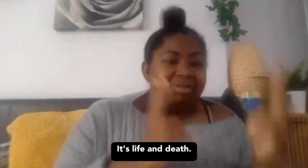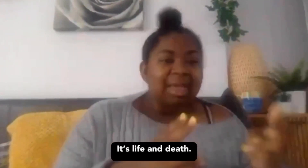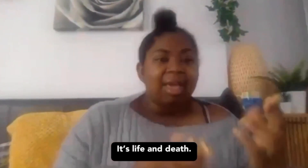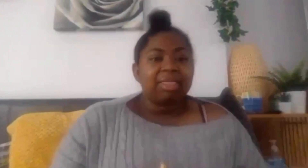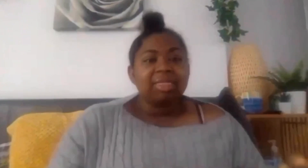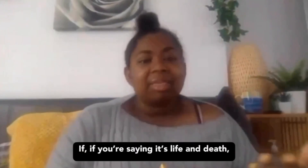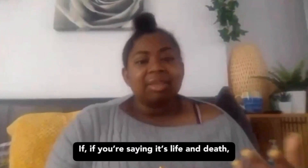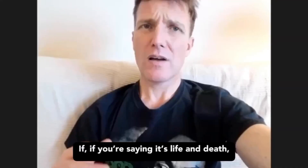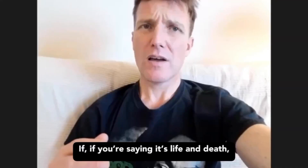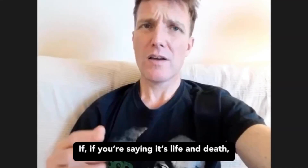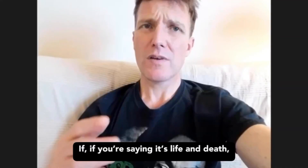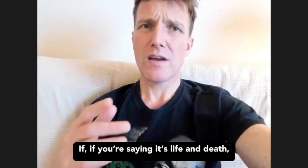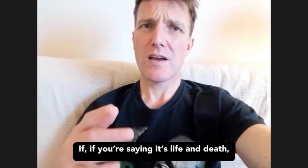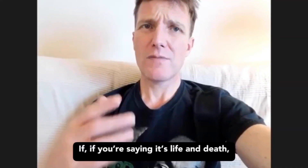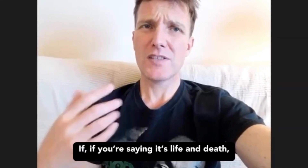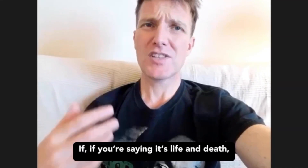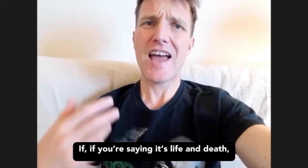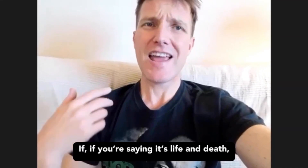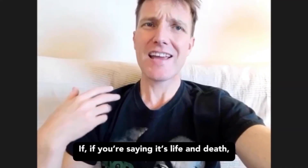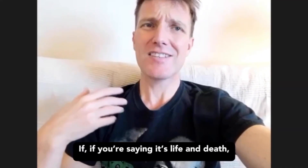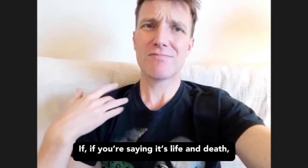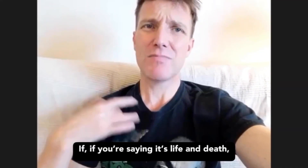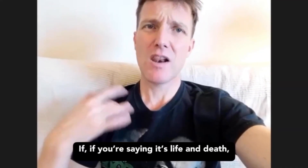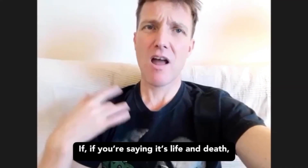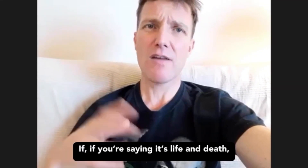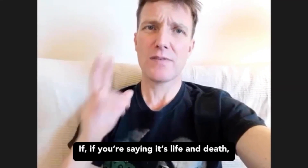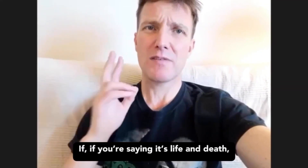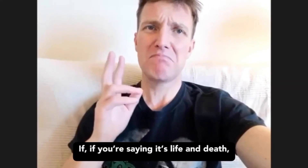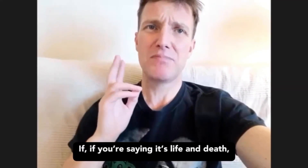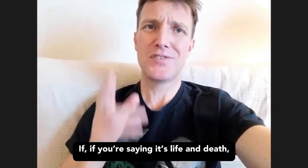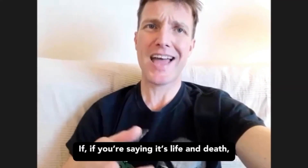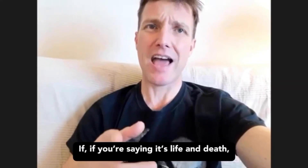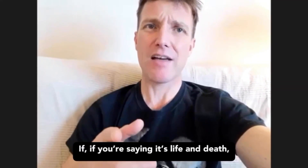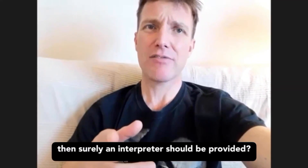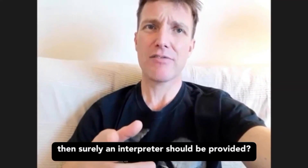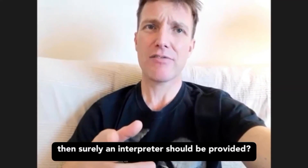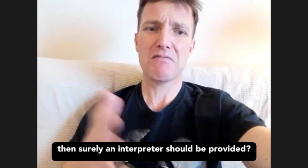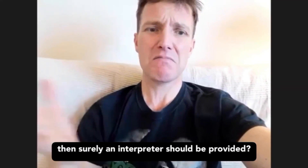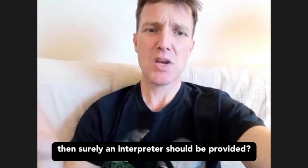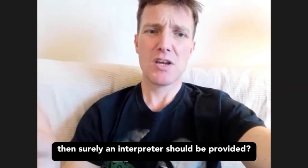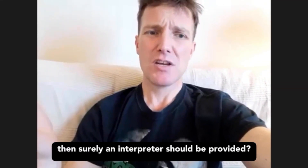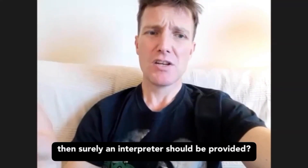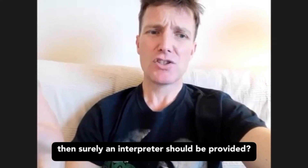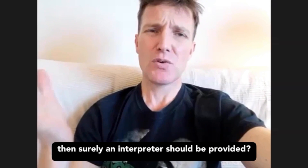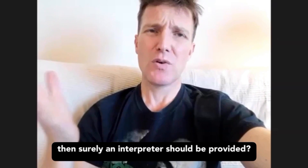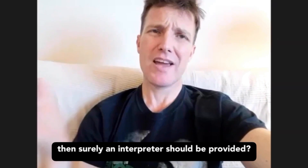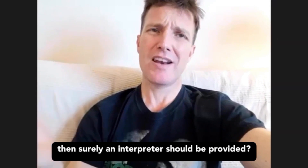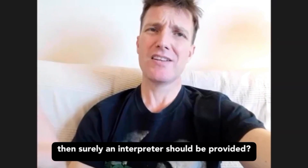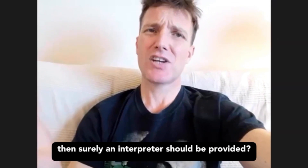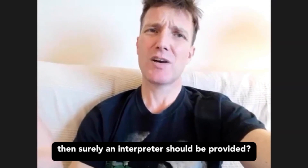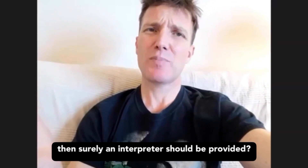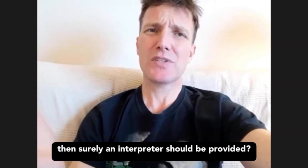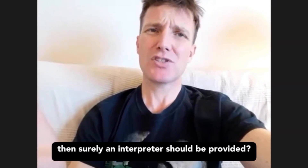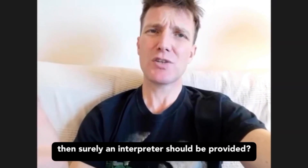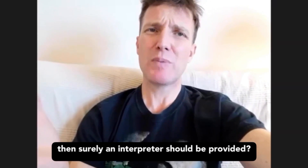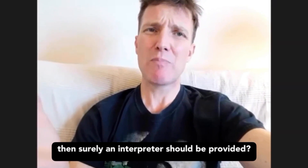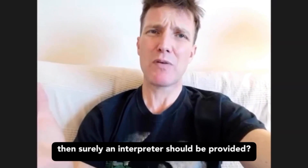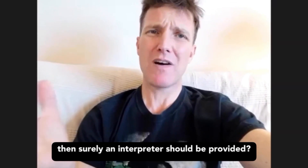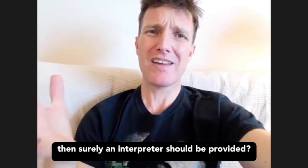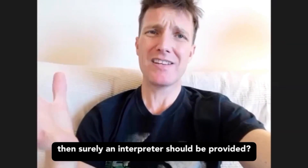death. If you're saying it's life and death, then surely an interpreter should be provided?